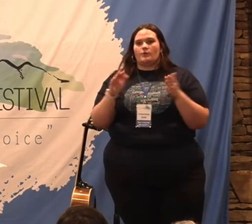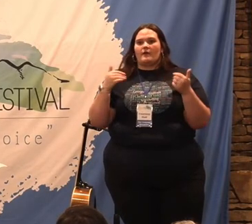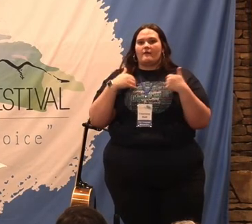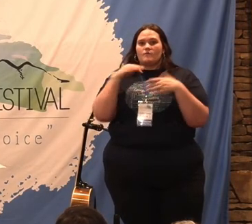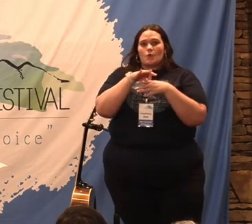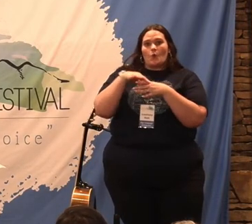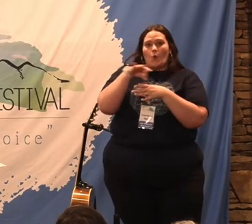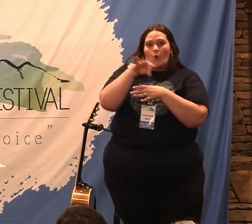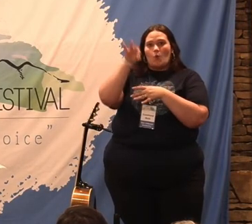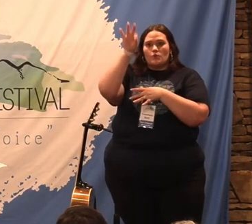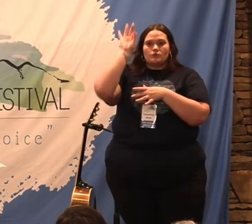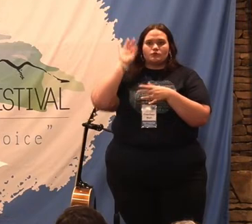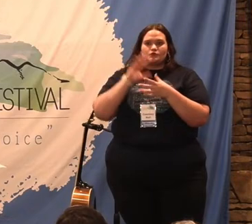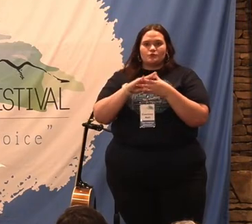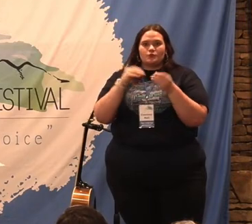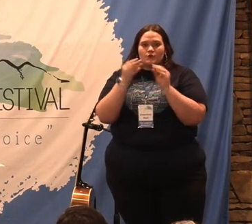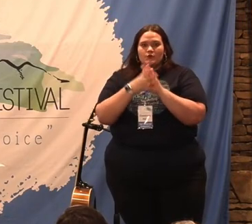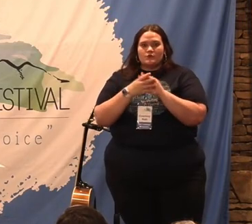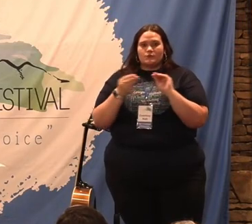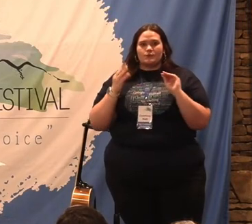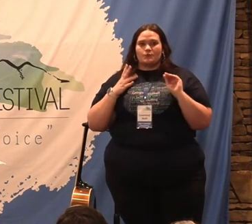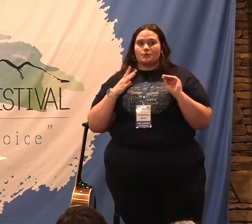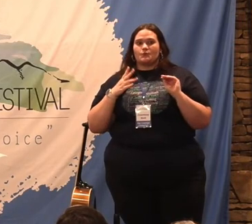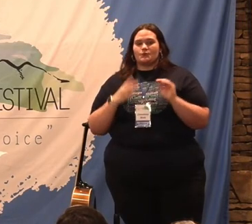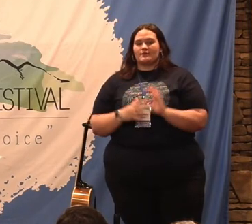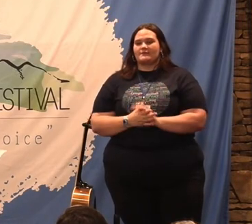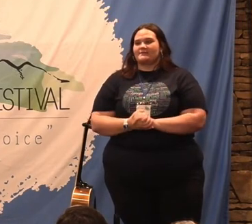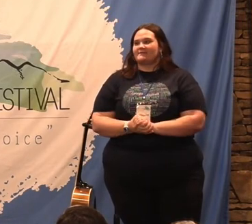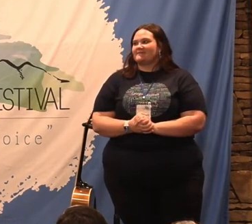ghost stories.